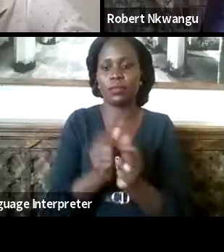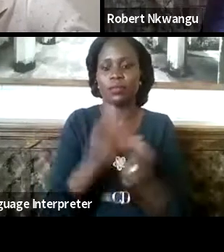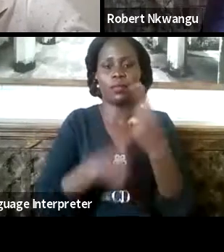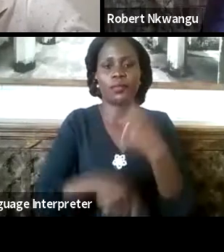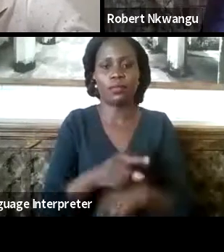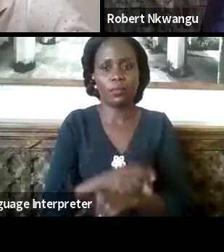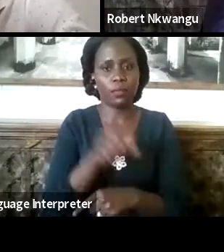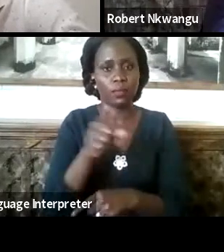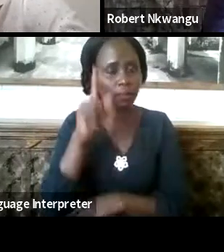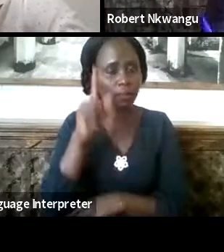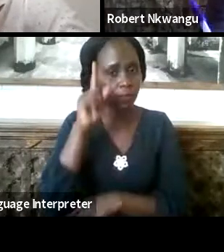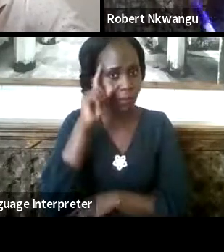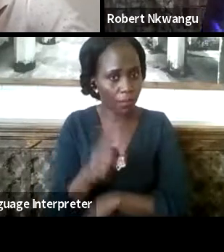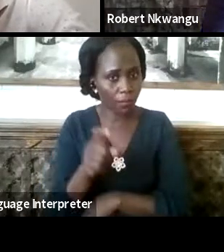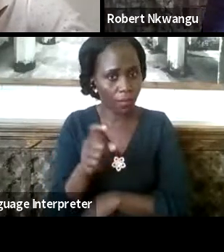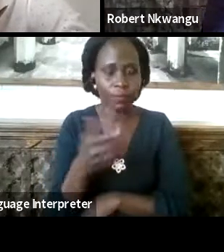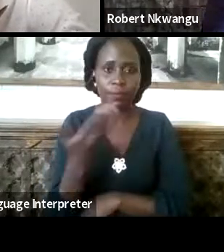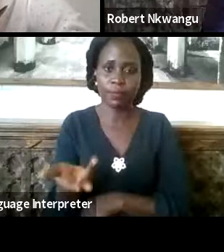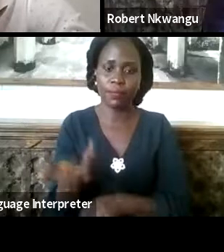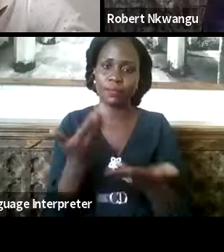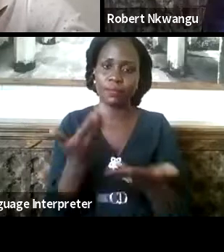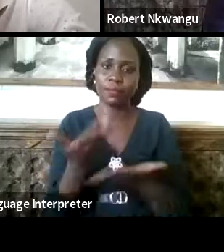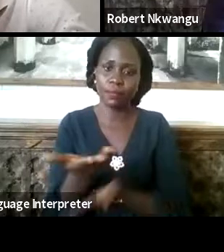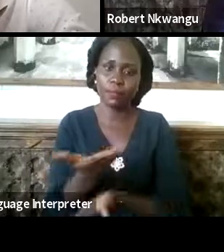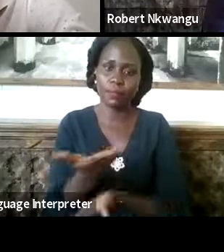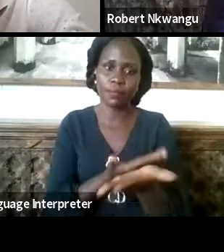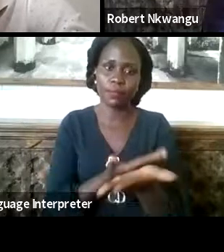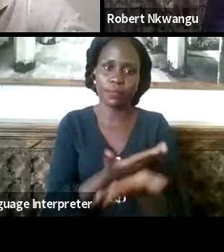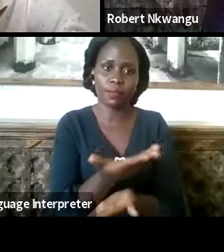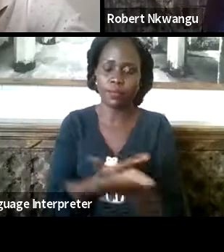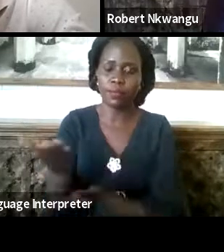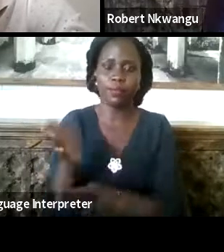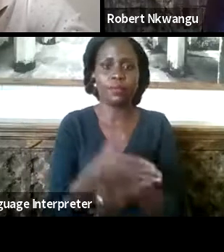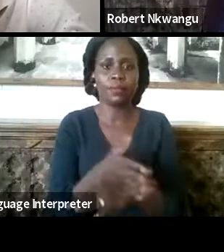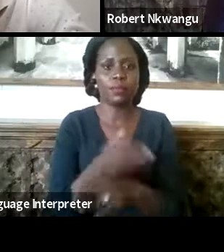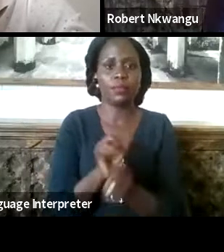an engagement with them together with the Minister of ICT?